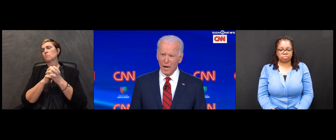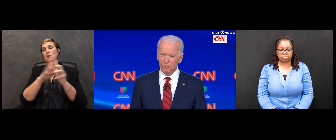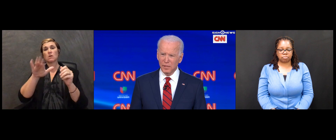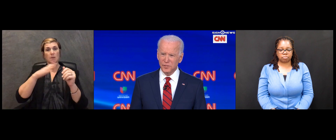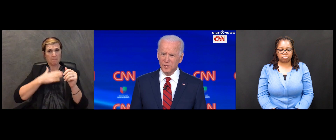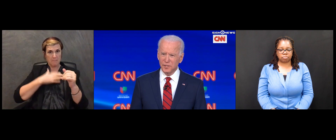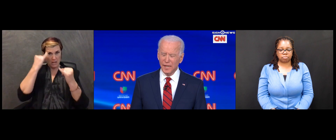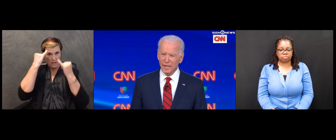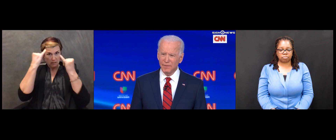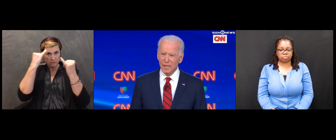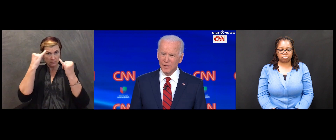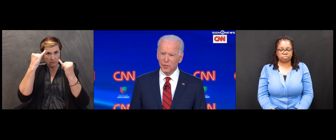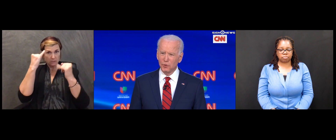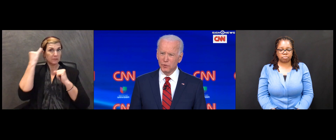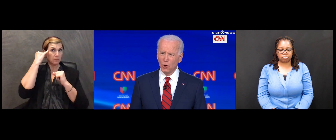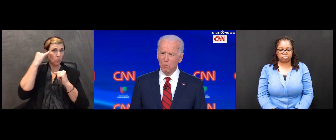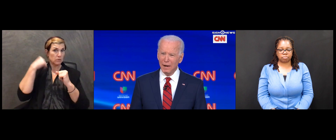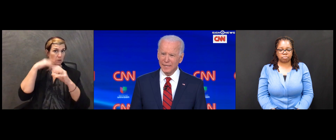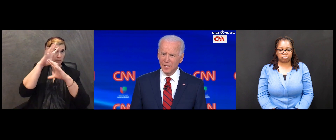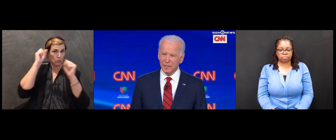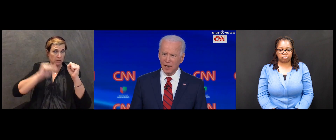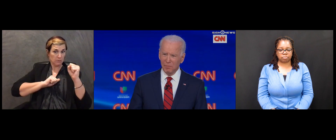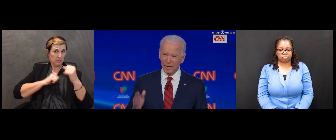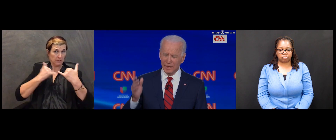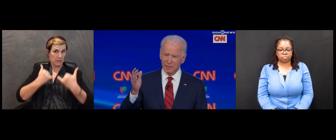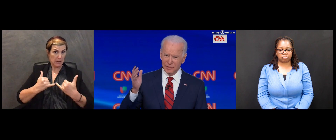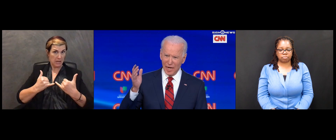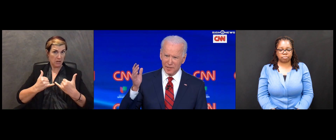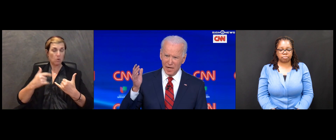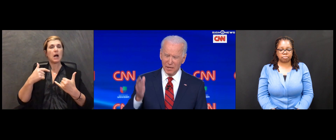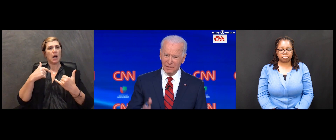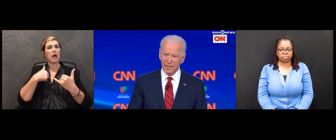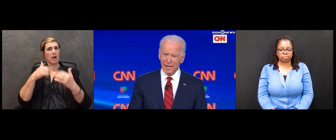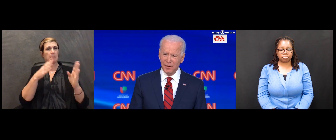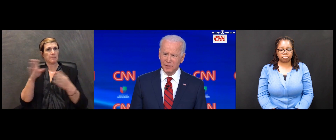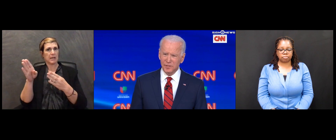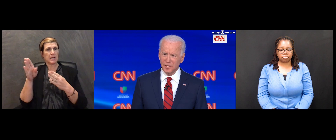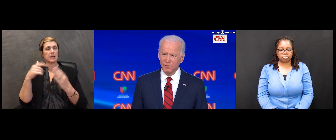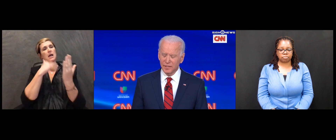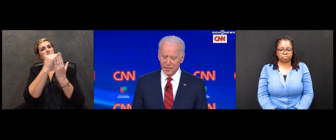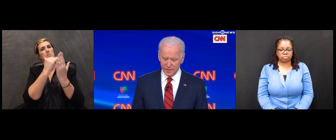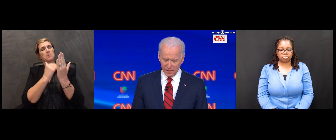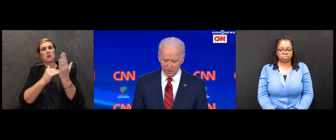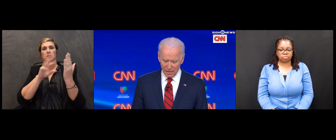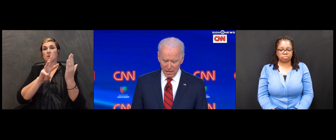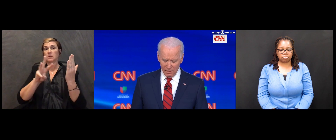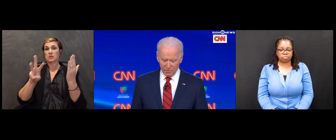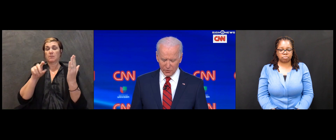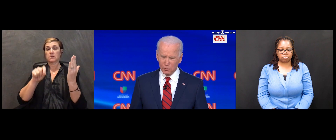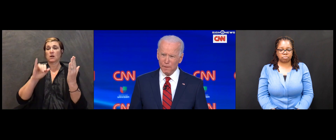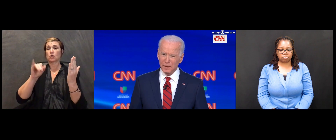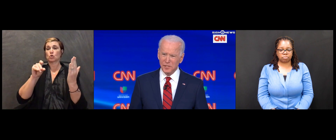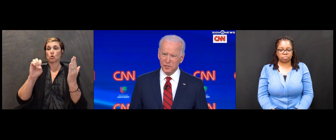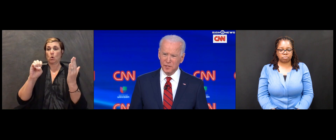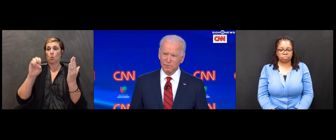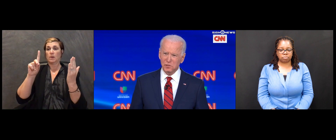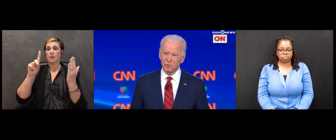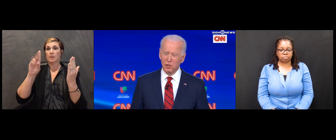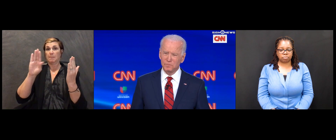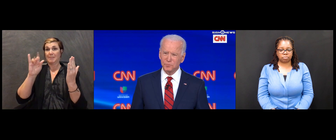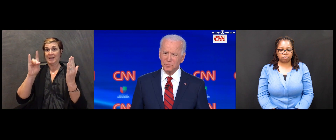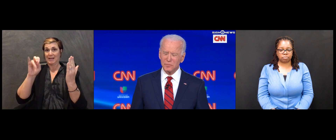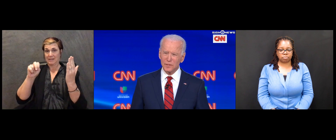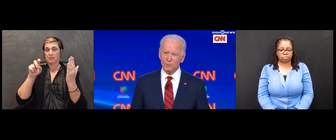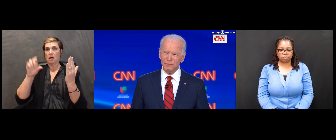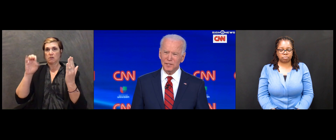if were I president today. You can go to joebiden.com I laid it out in significant detail. But there are three pieces of this. First